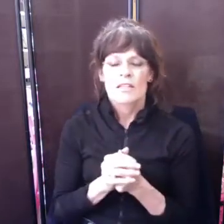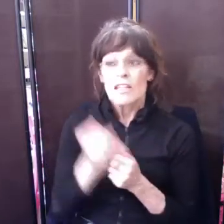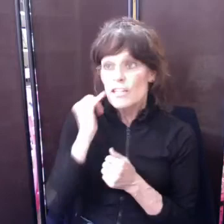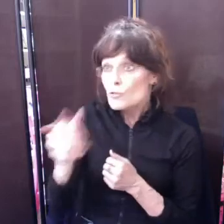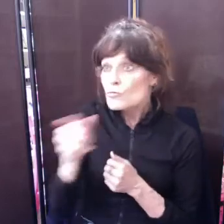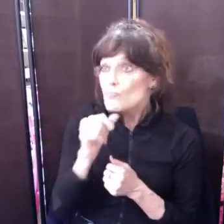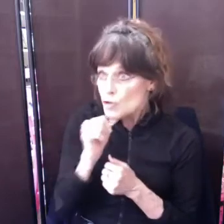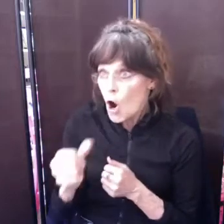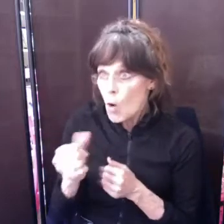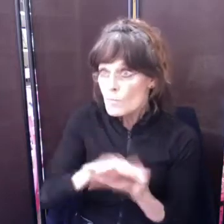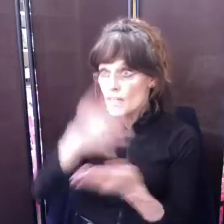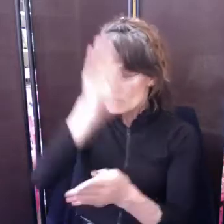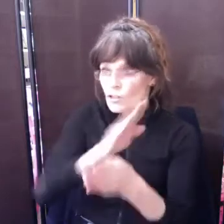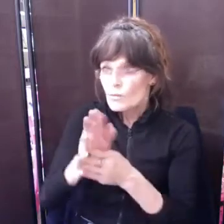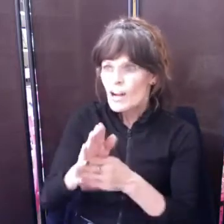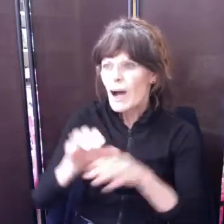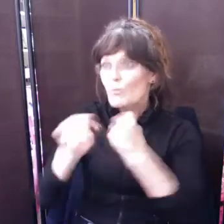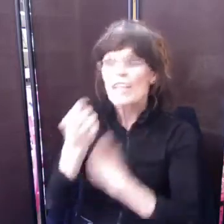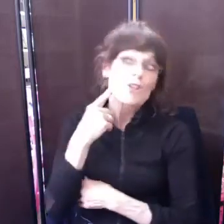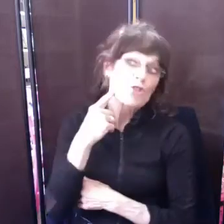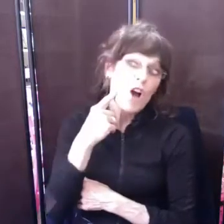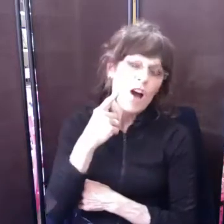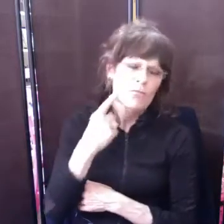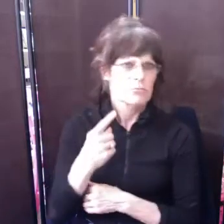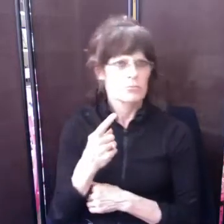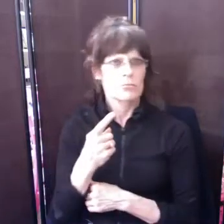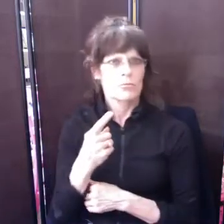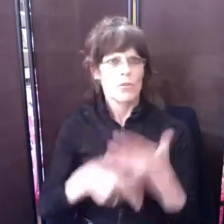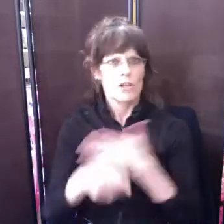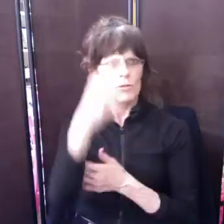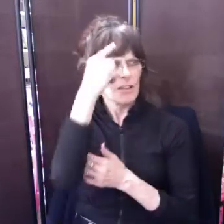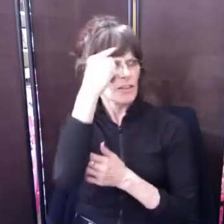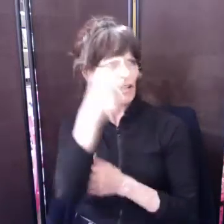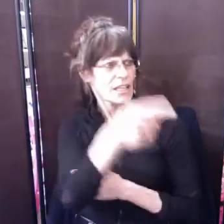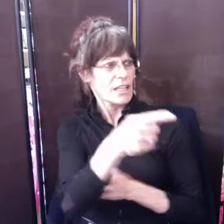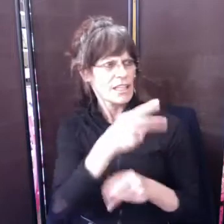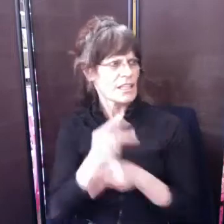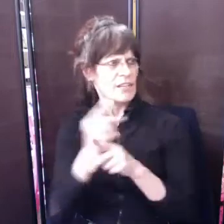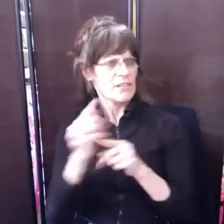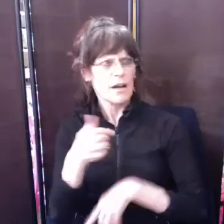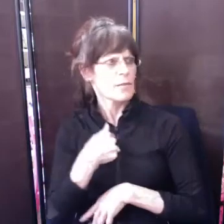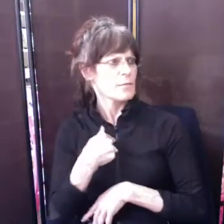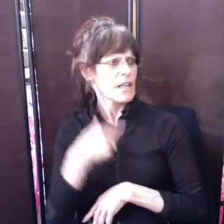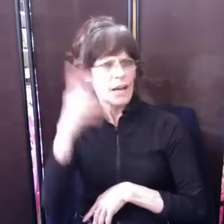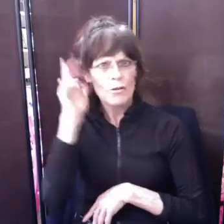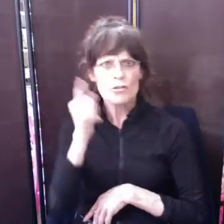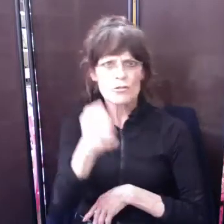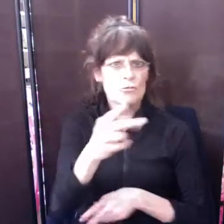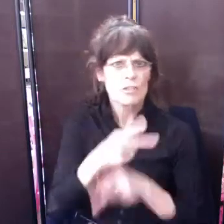I'm going to break your jaw." Now, I don't know what you would have thought. I thought he cares. You know, I'd heard you guys cared, you know, and the